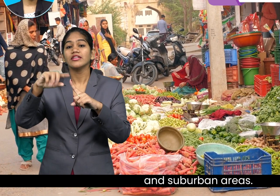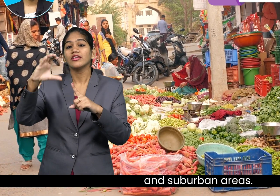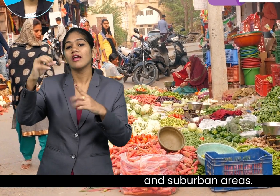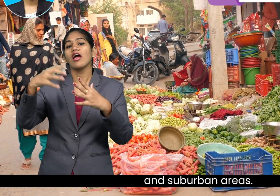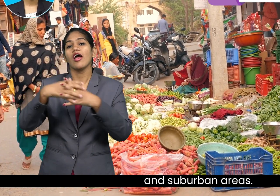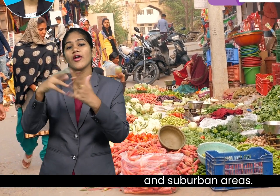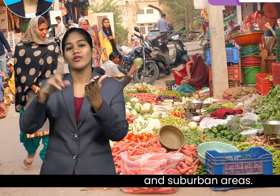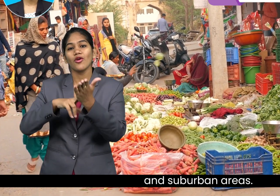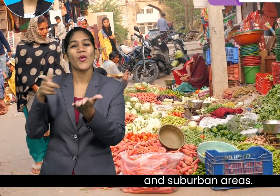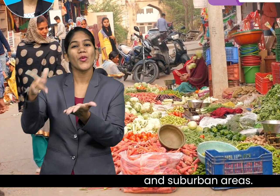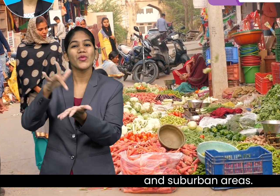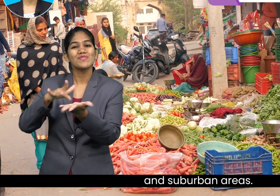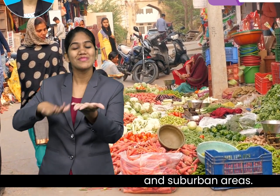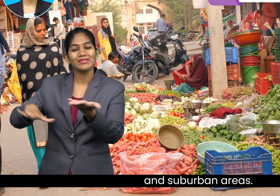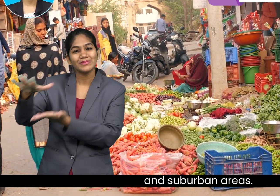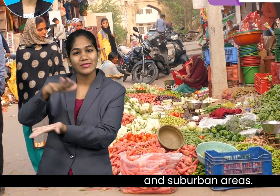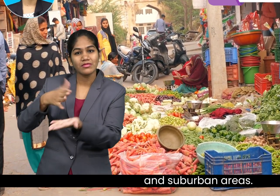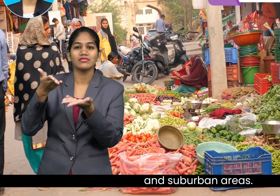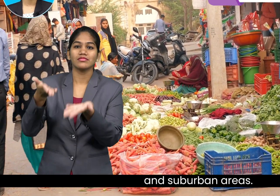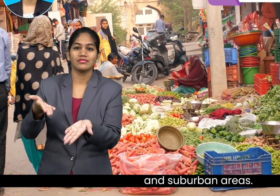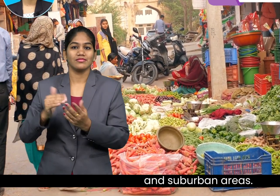areas.